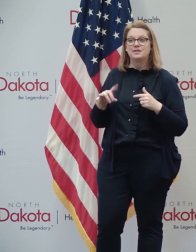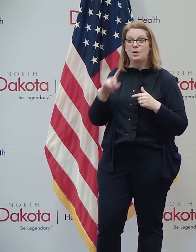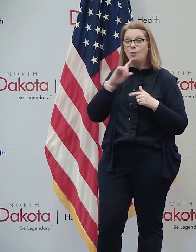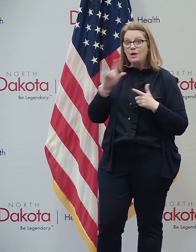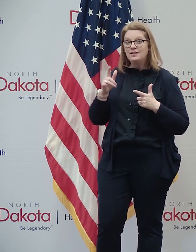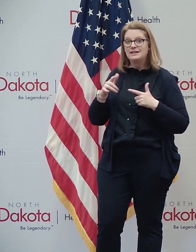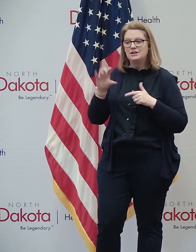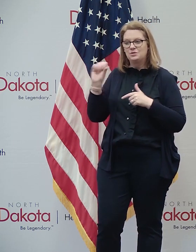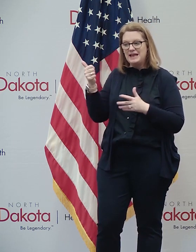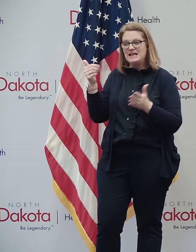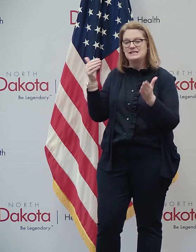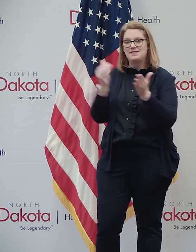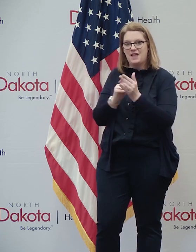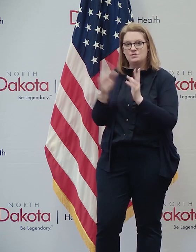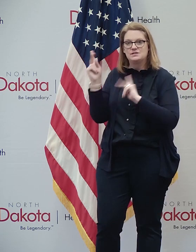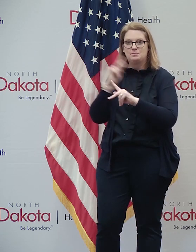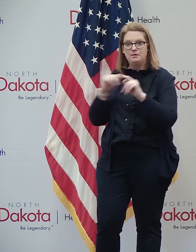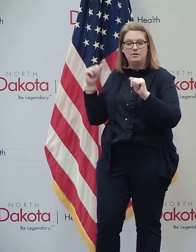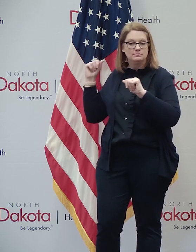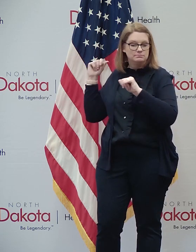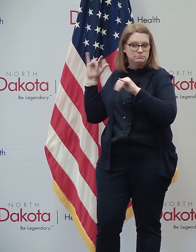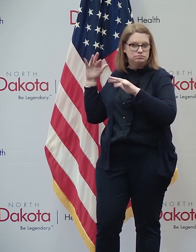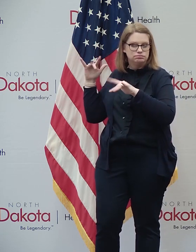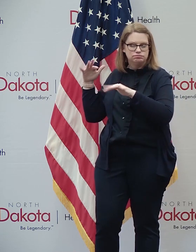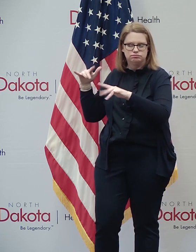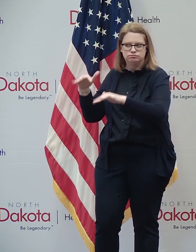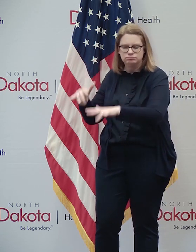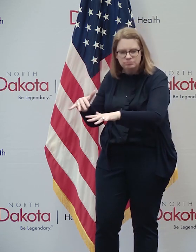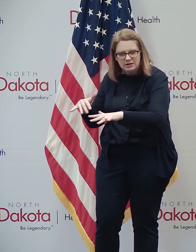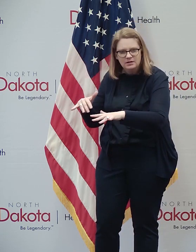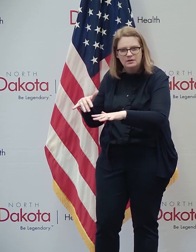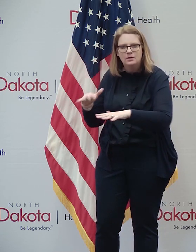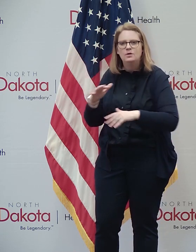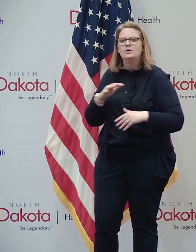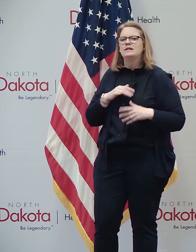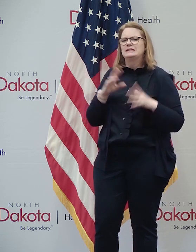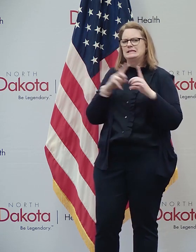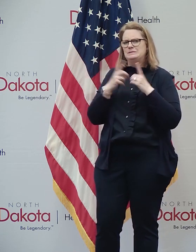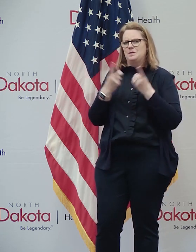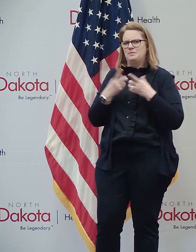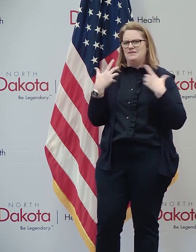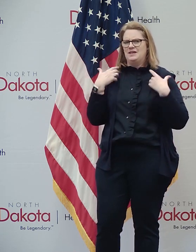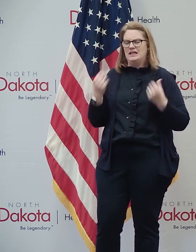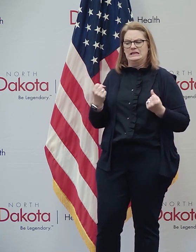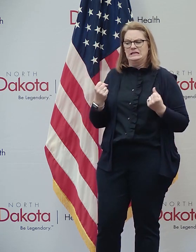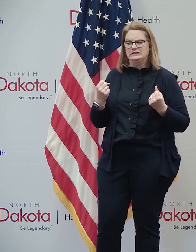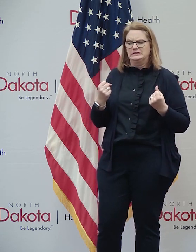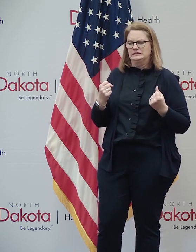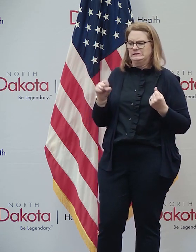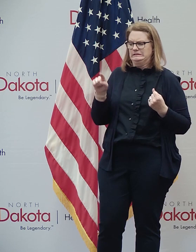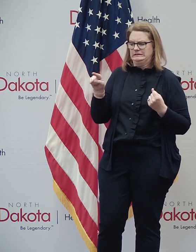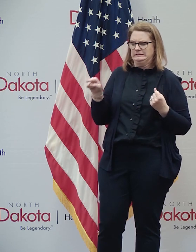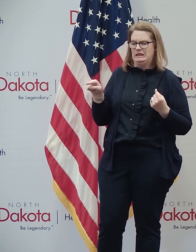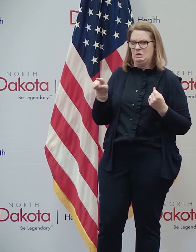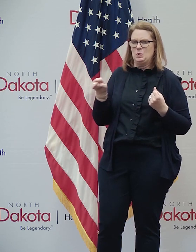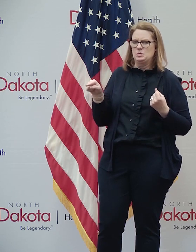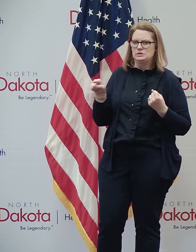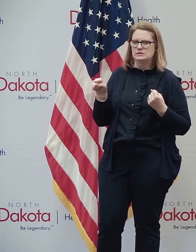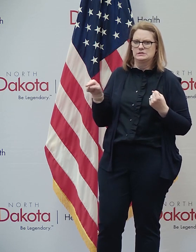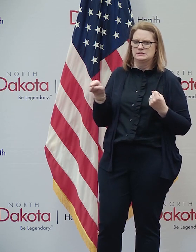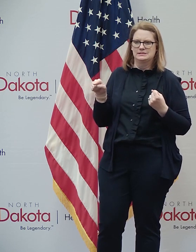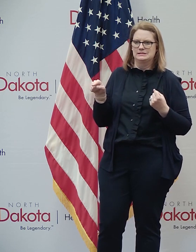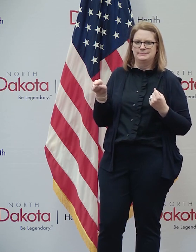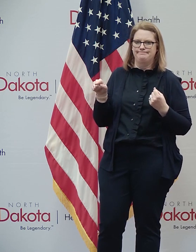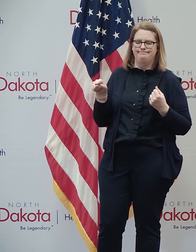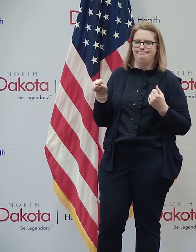for acts, carnivals, et cetera, there's a different set of economics for them. And I